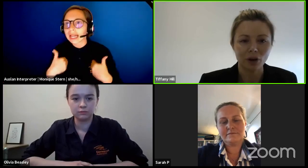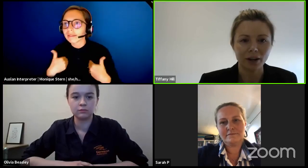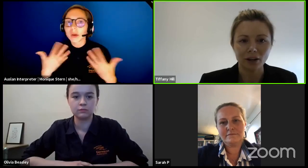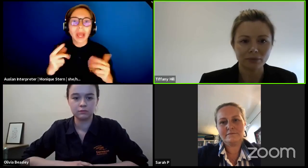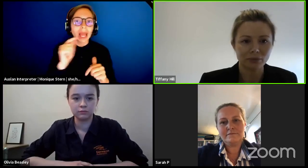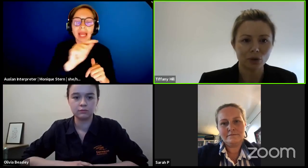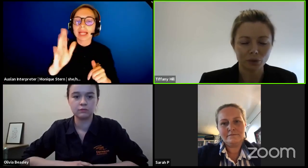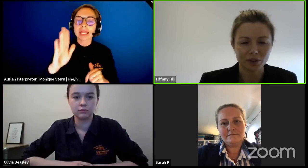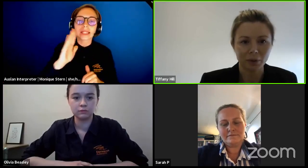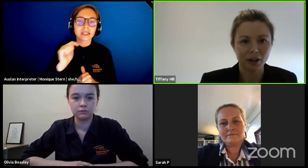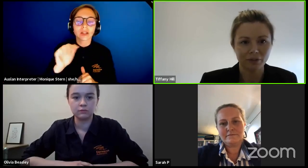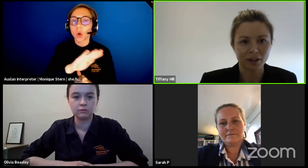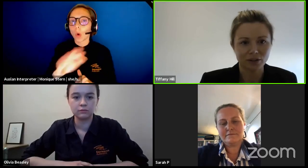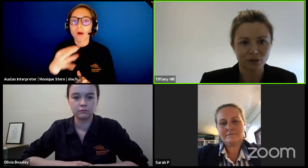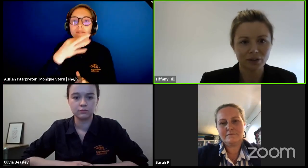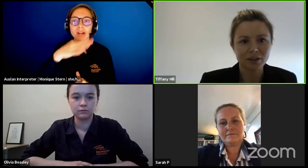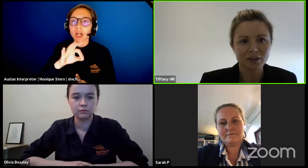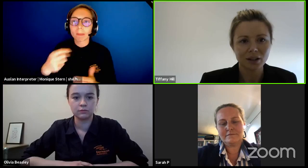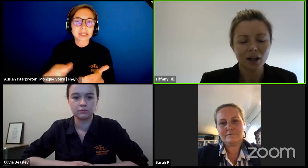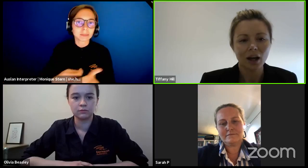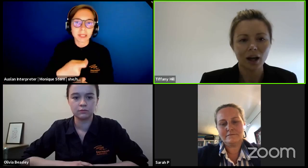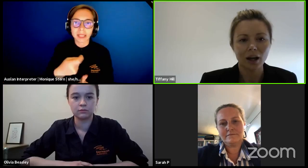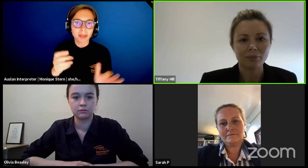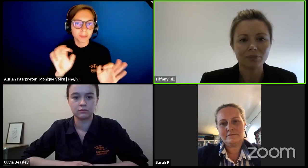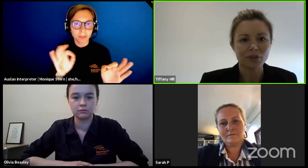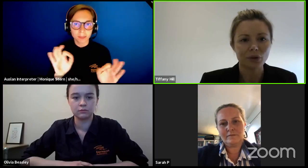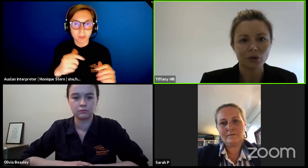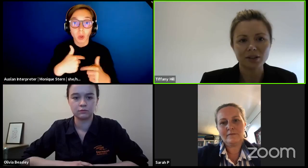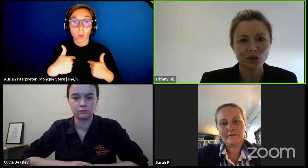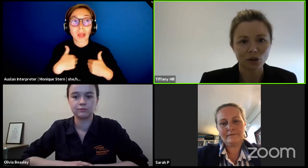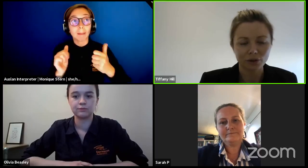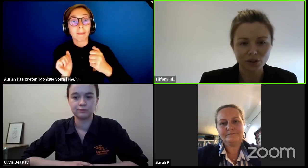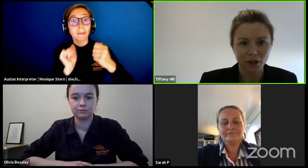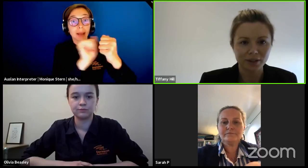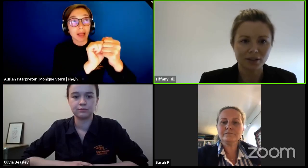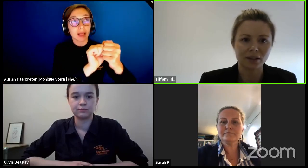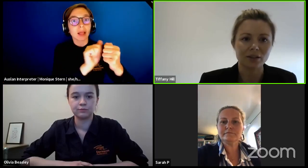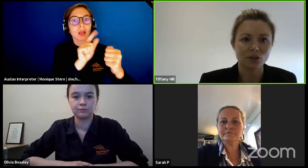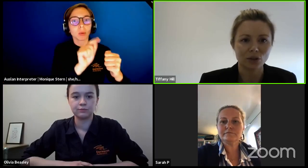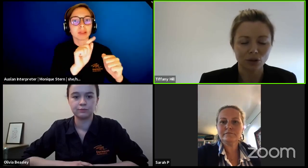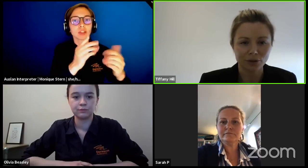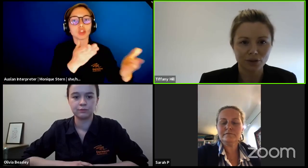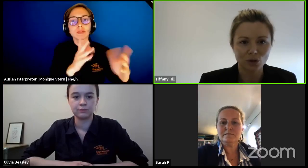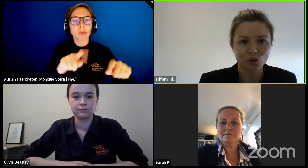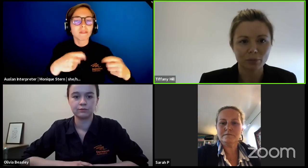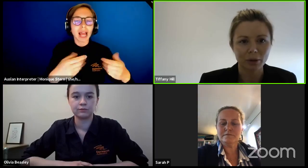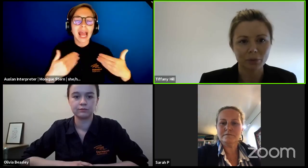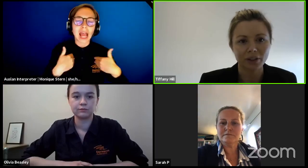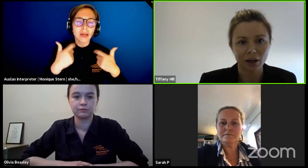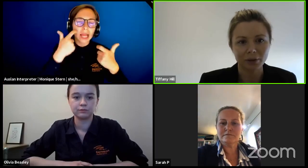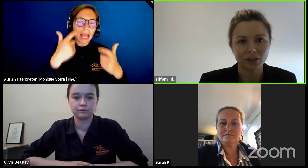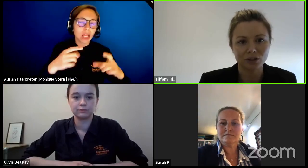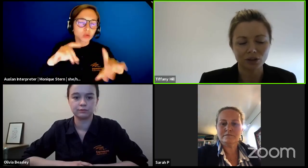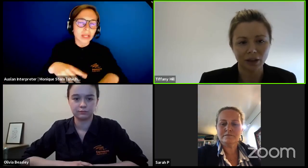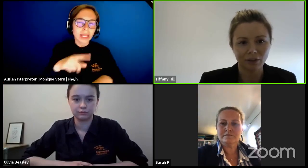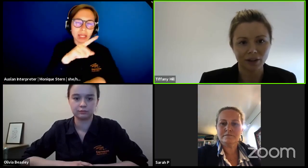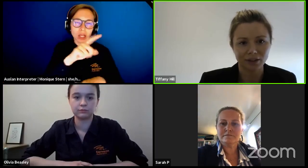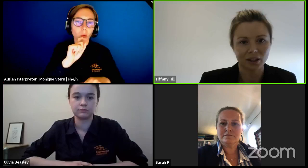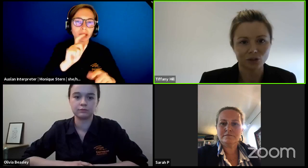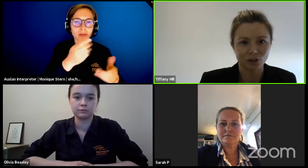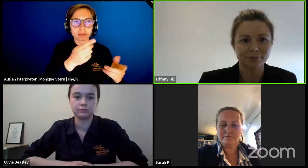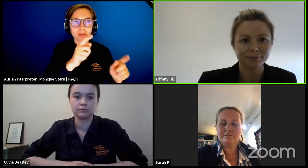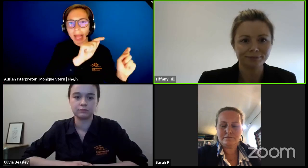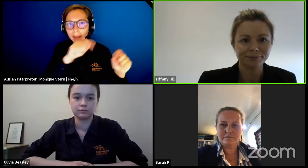a provider who is a part of that service. So there's no cost to us and there's no cost to the people that are coming in to get